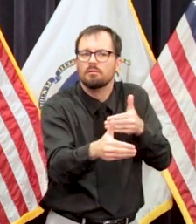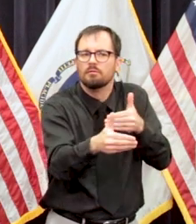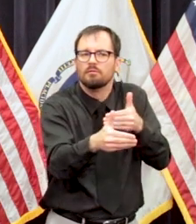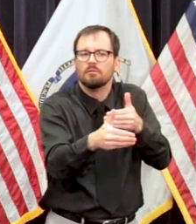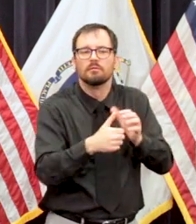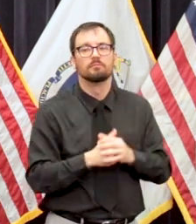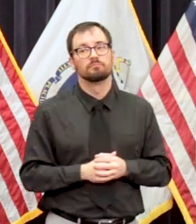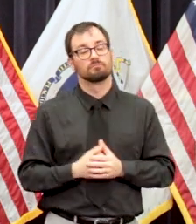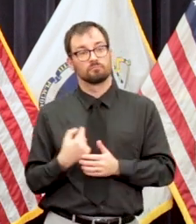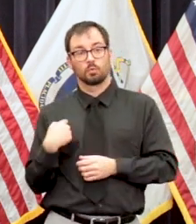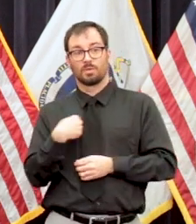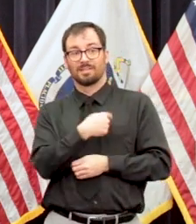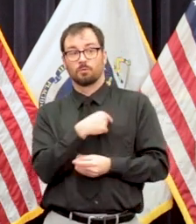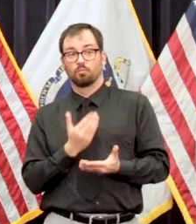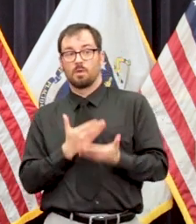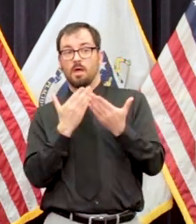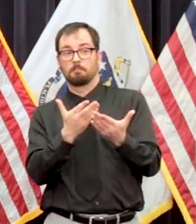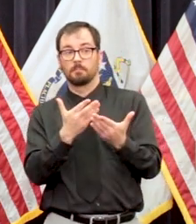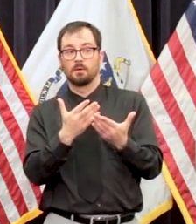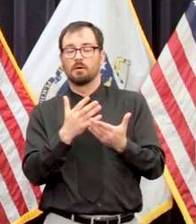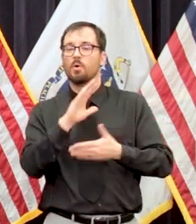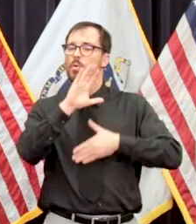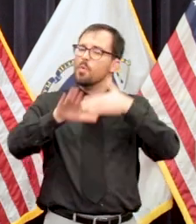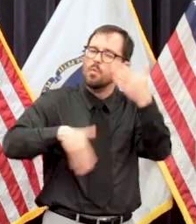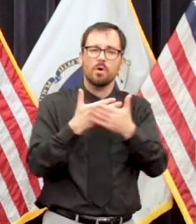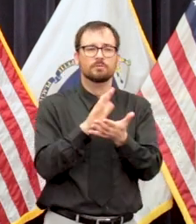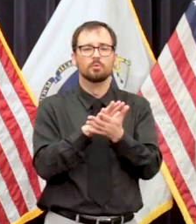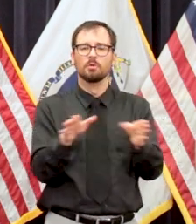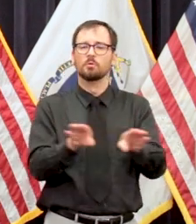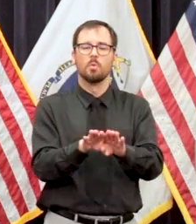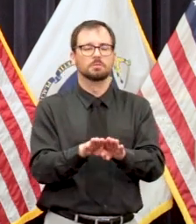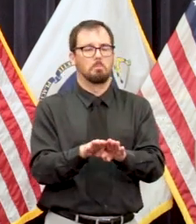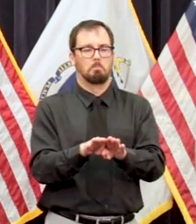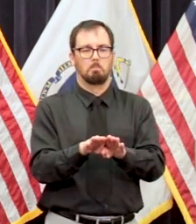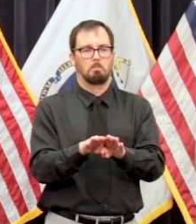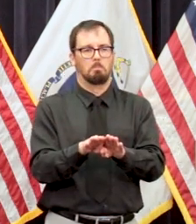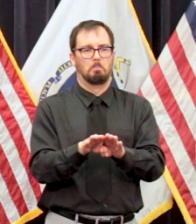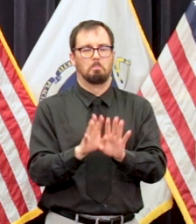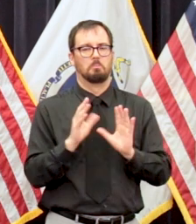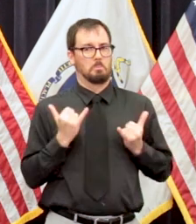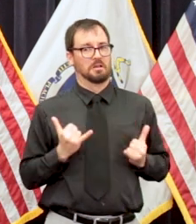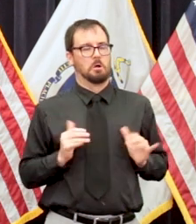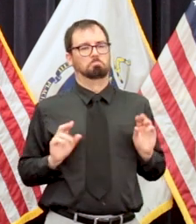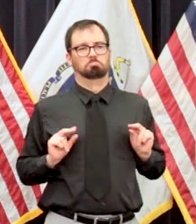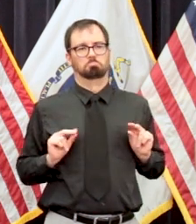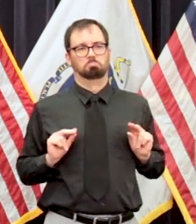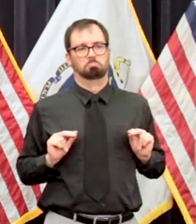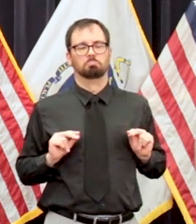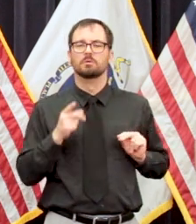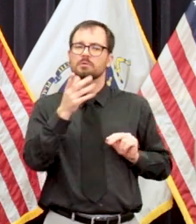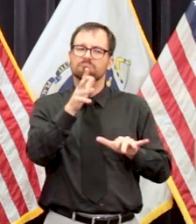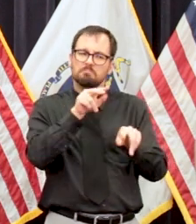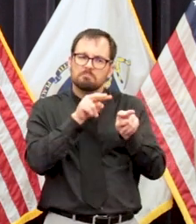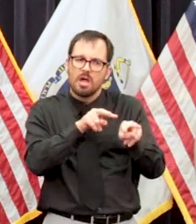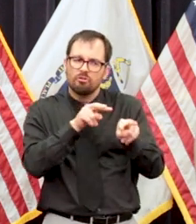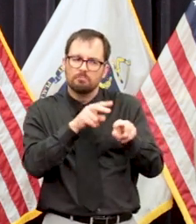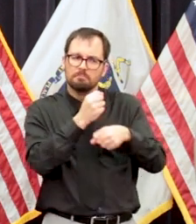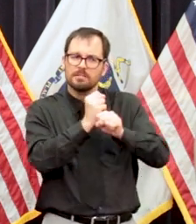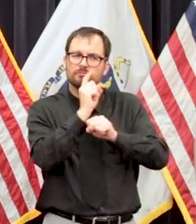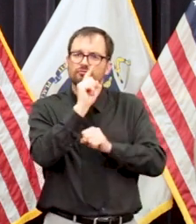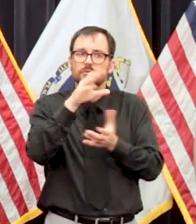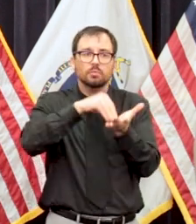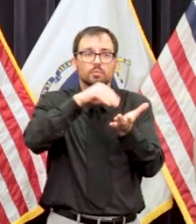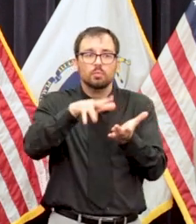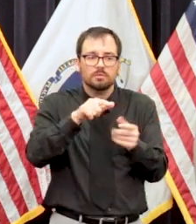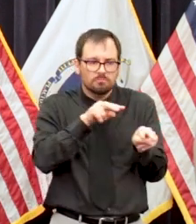down system-wide at this time. They recommend careful monitoring of students and temporary closures to allow for schools to clean